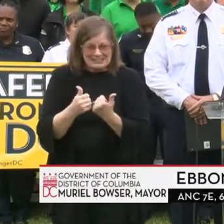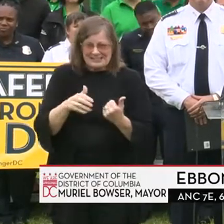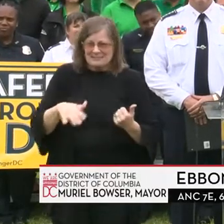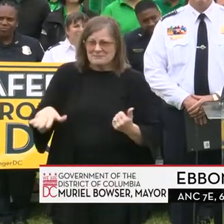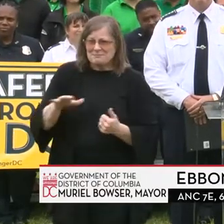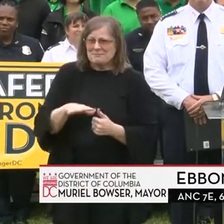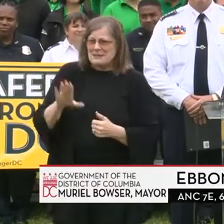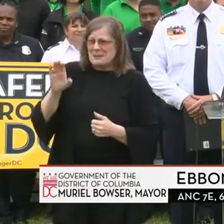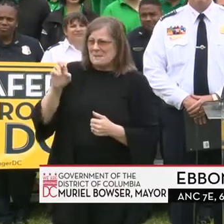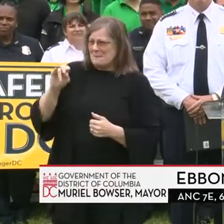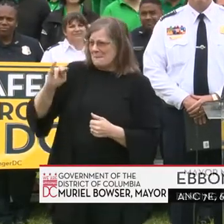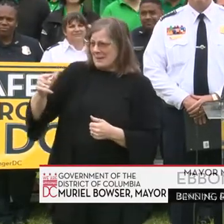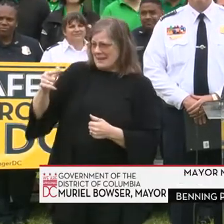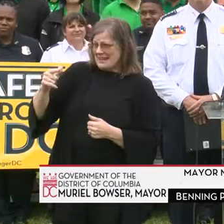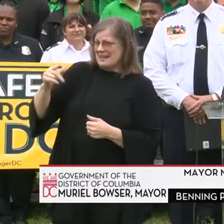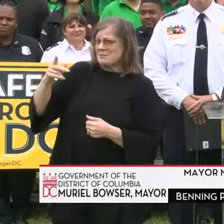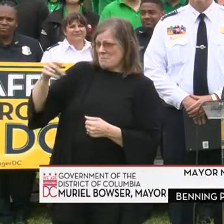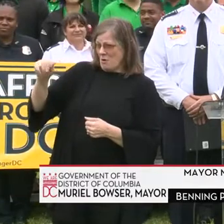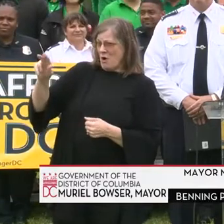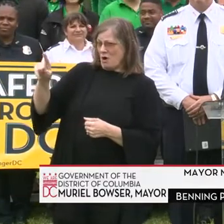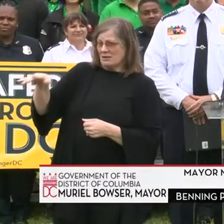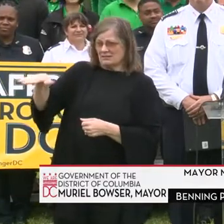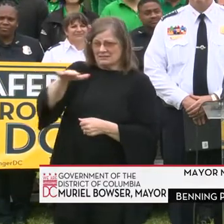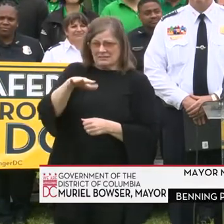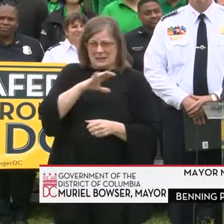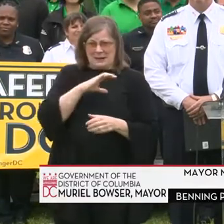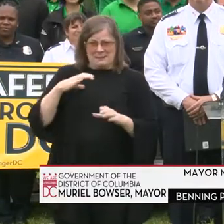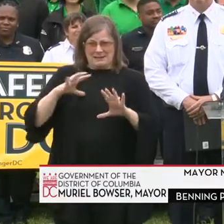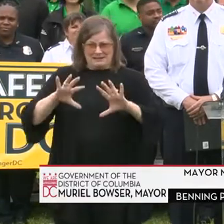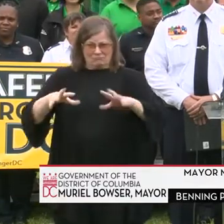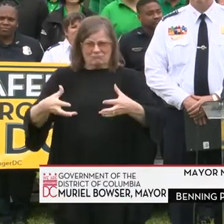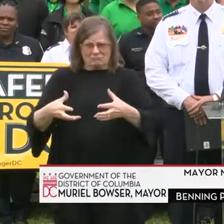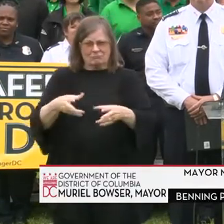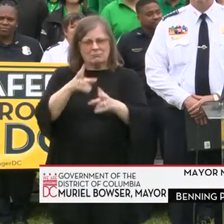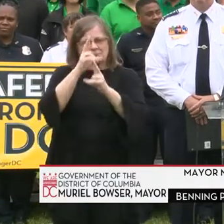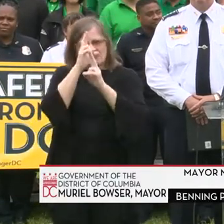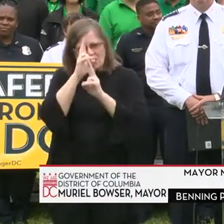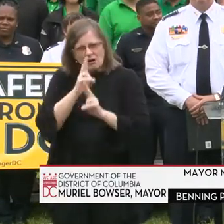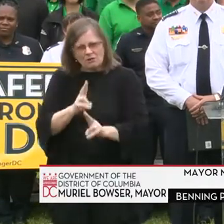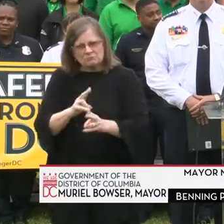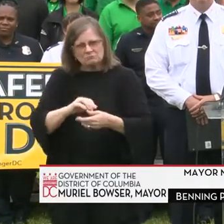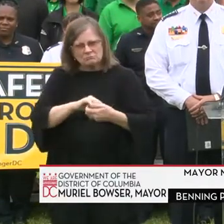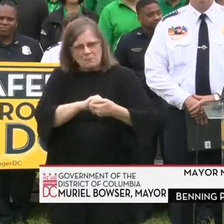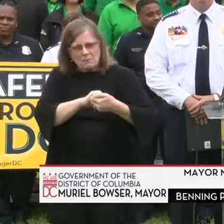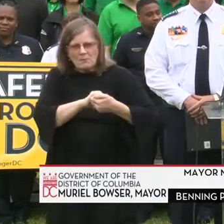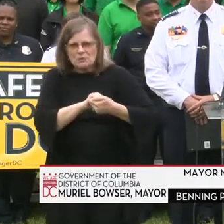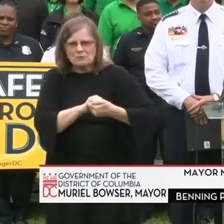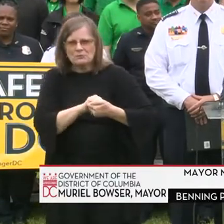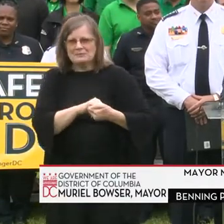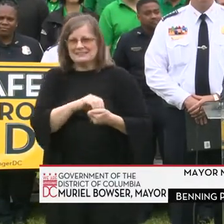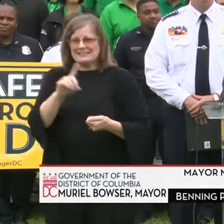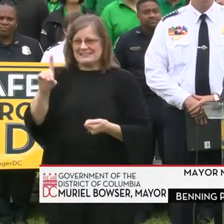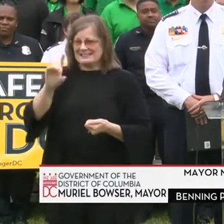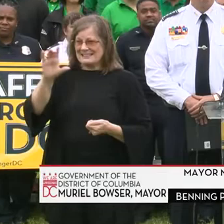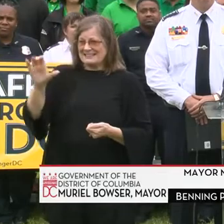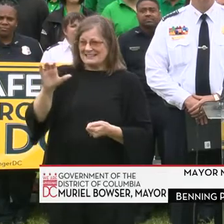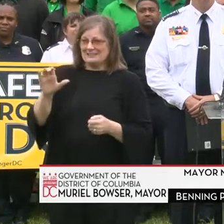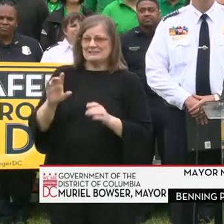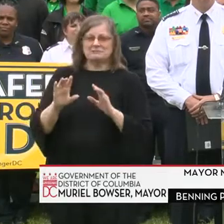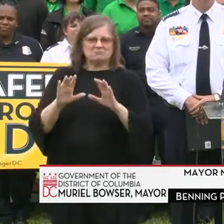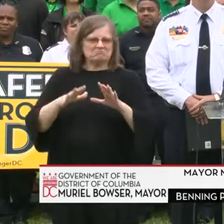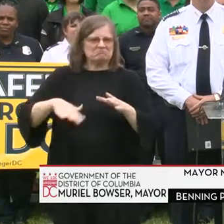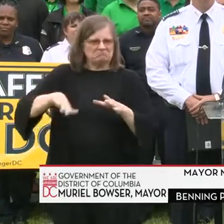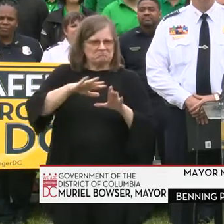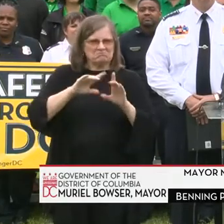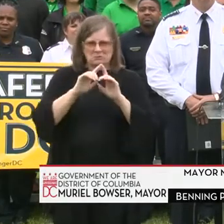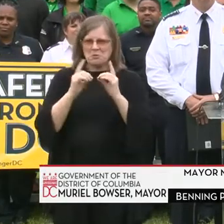community, along with ANC 7003, is honored to partner with the Metropolitan Police Department to kick off the Summer Crime